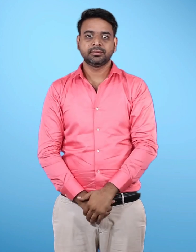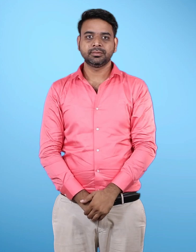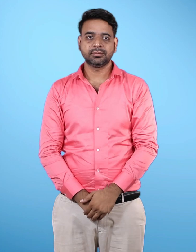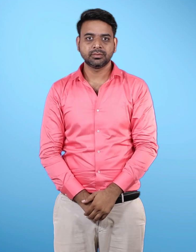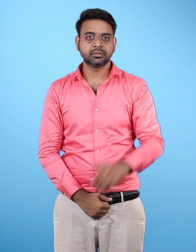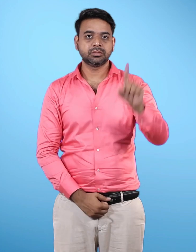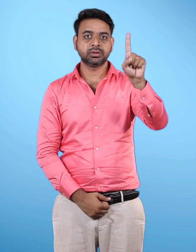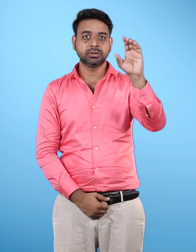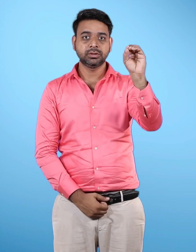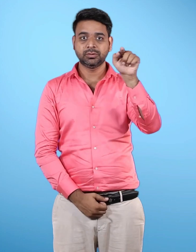10.